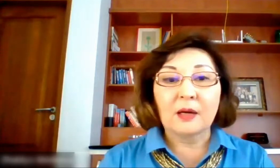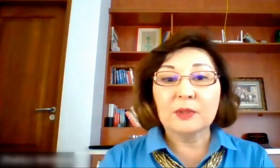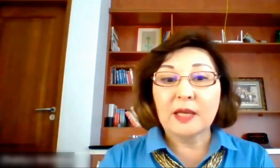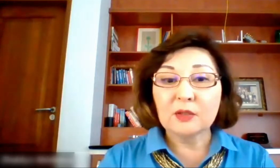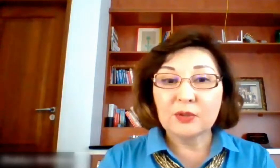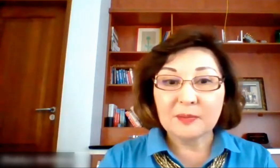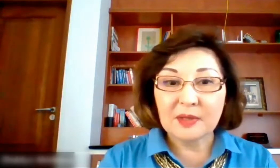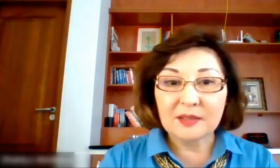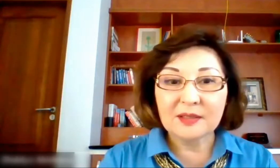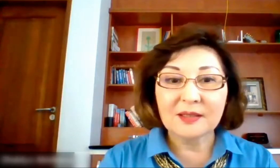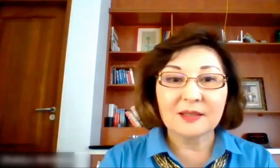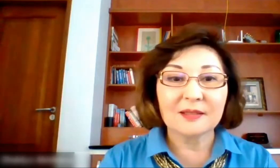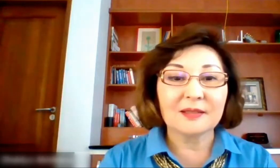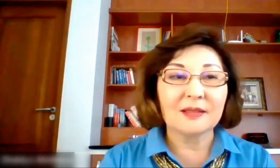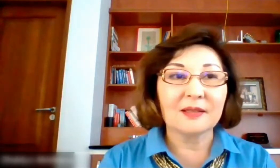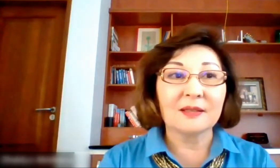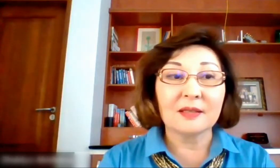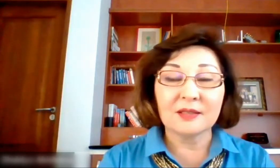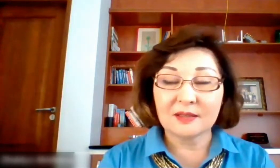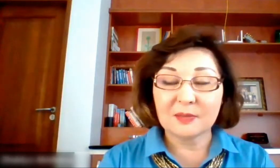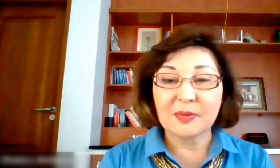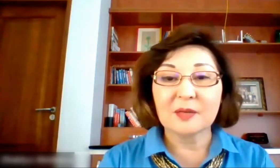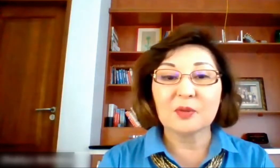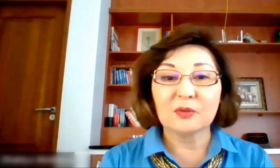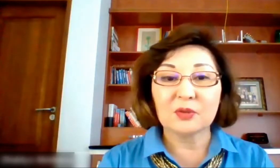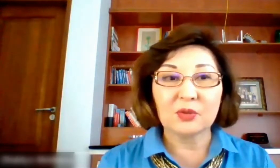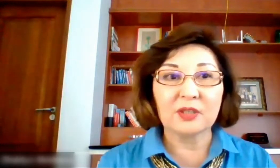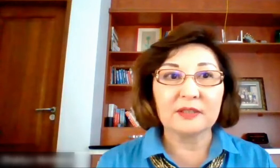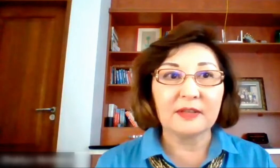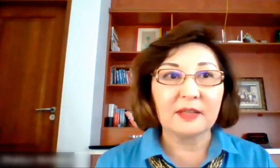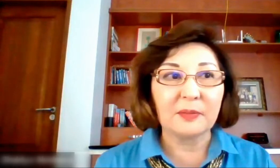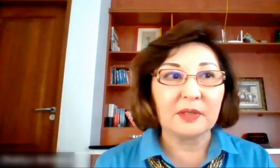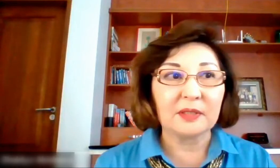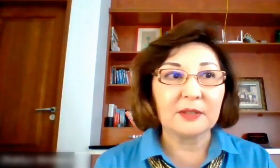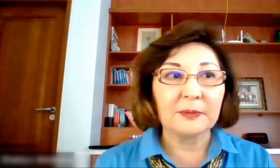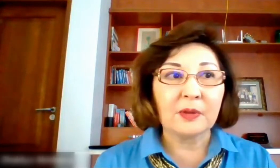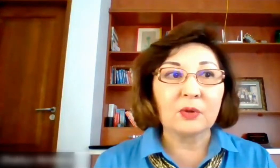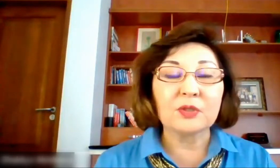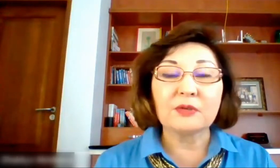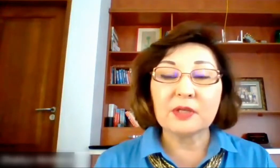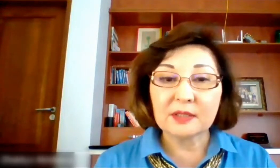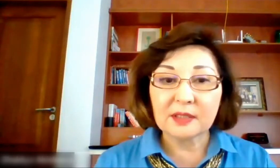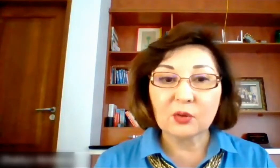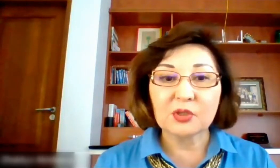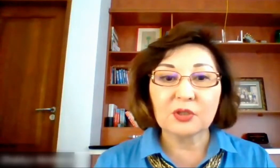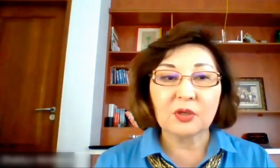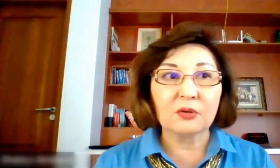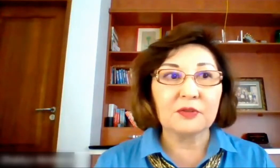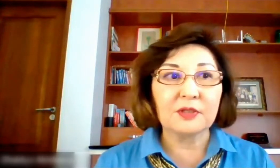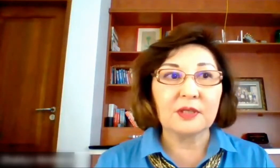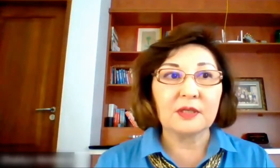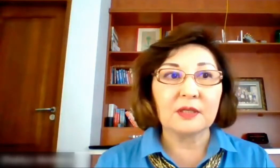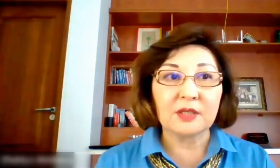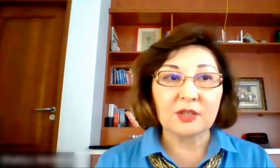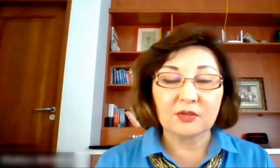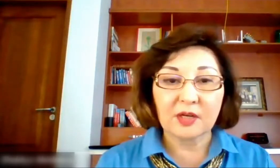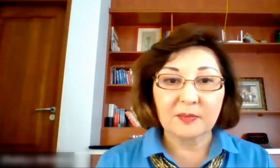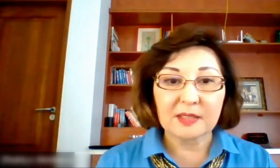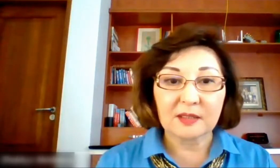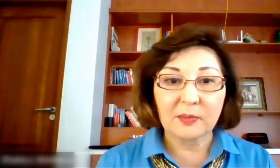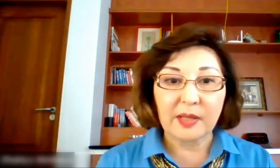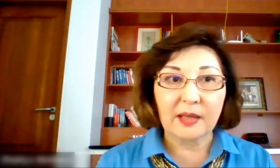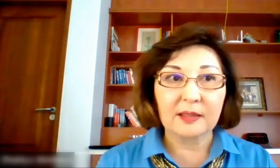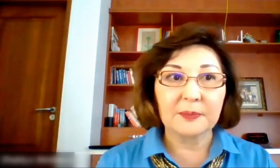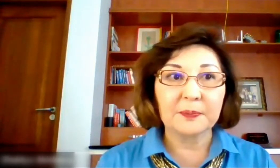I would like to commend the National Department of Social Development on the recent adoption of the National Drug